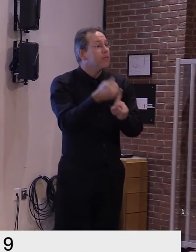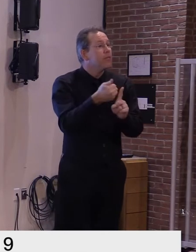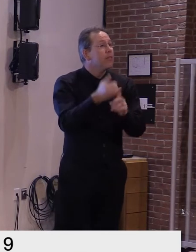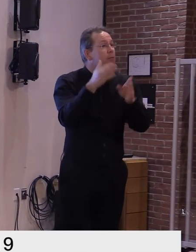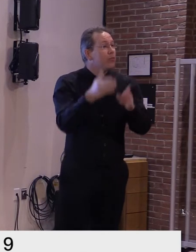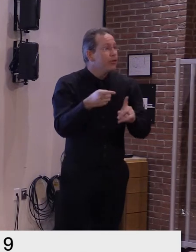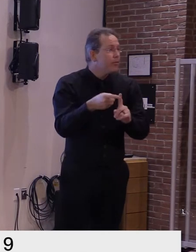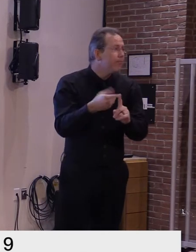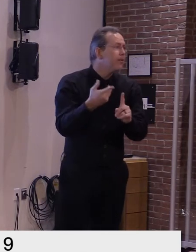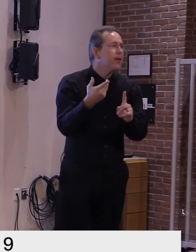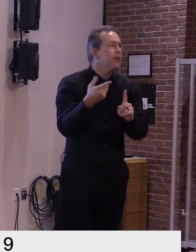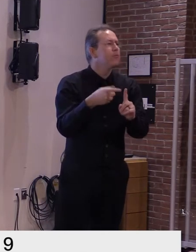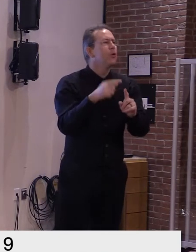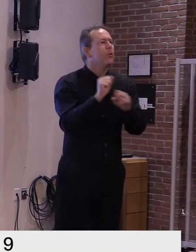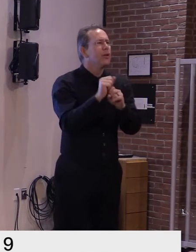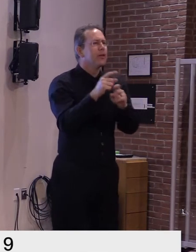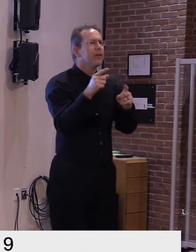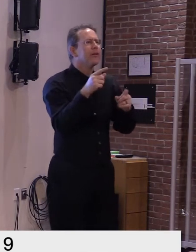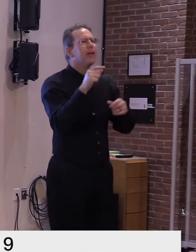or administrative leadership.